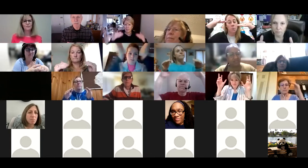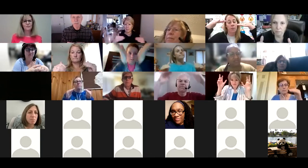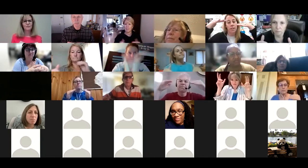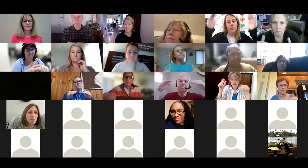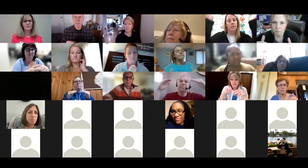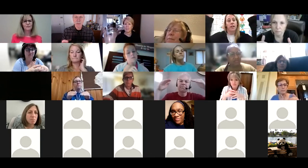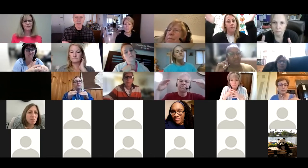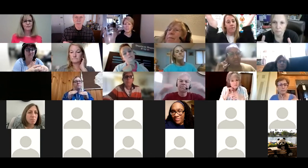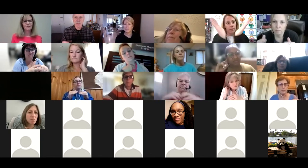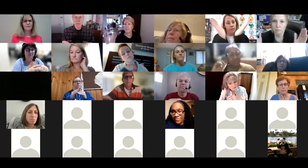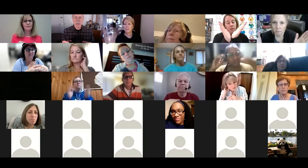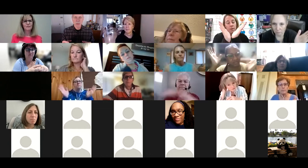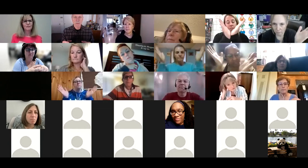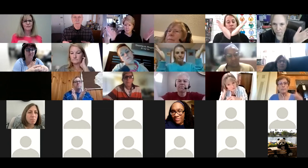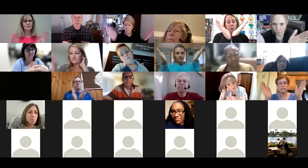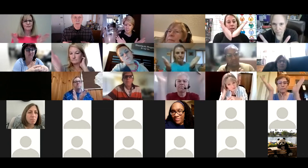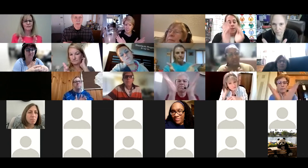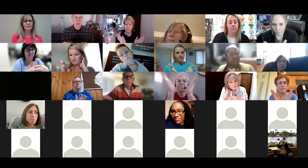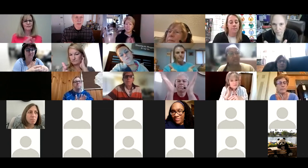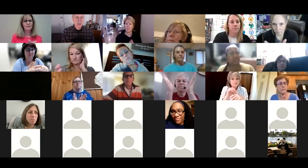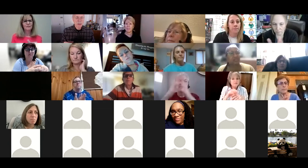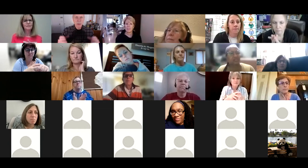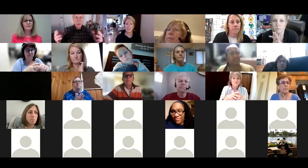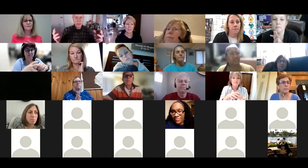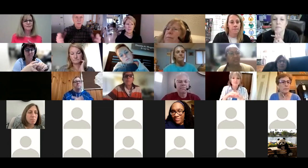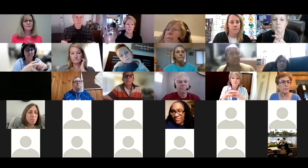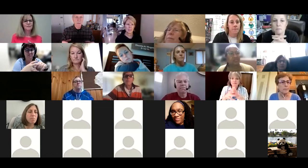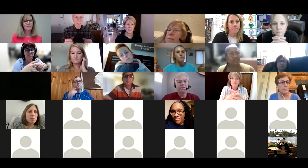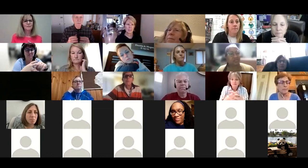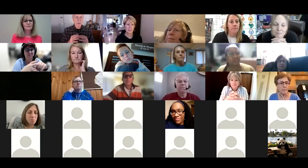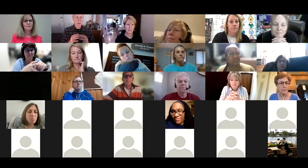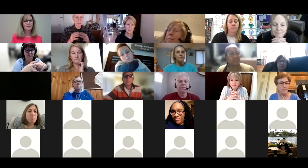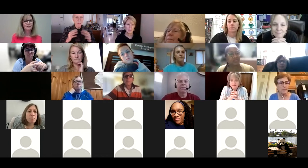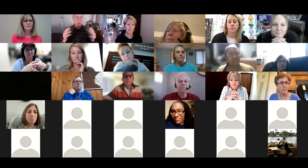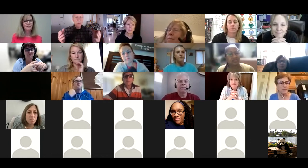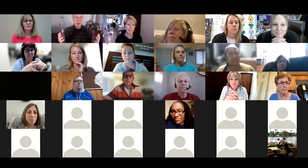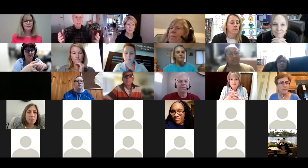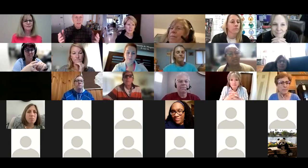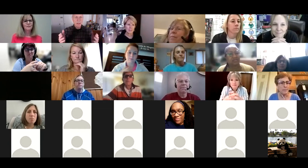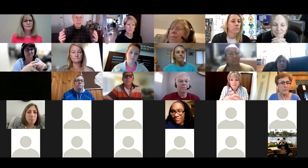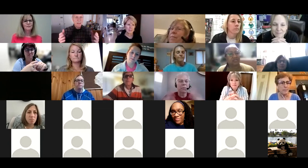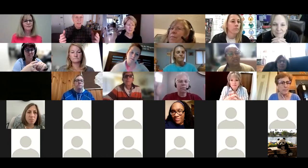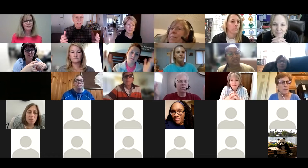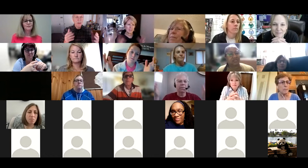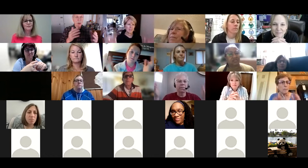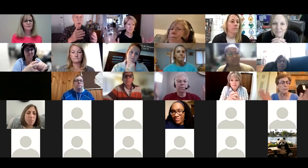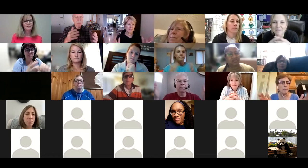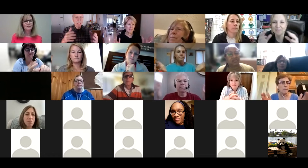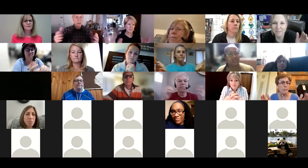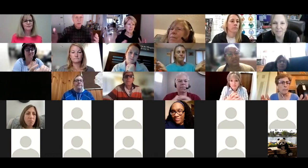it, and funnel down to that triple whammy. So Dorothy, if your kids were writing an essay about the old man in the